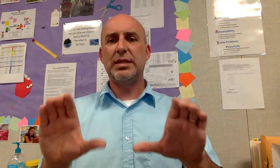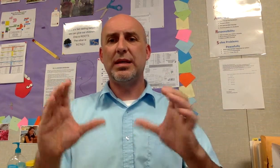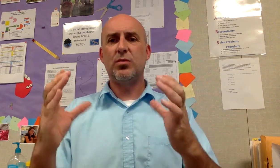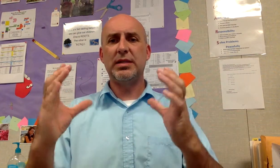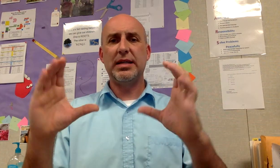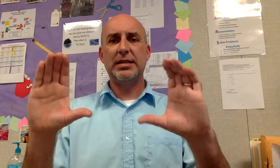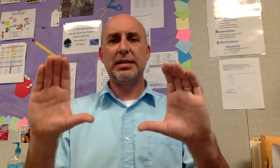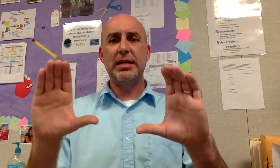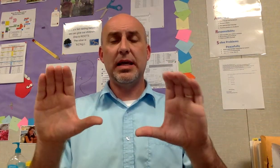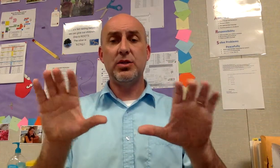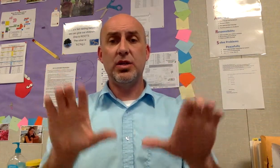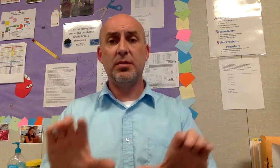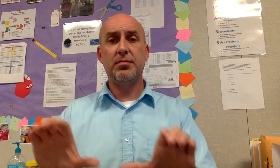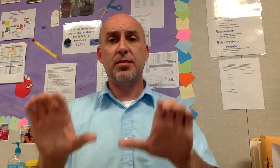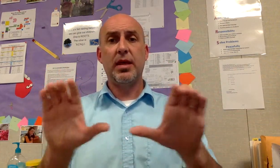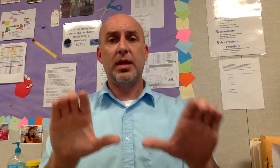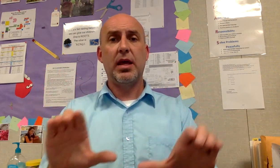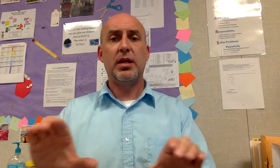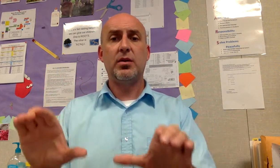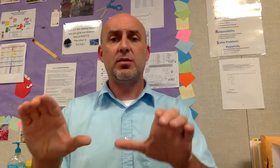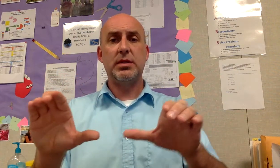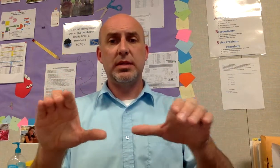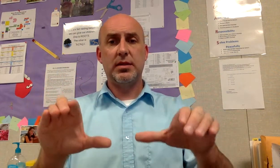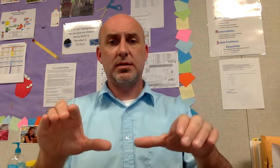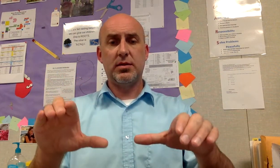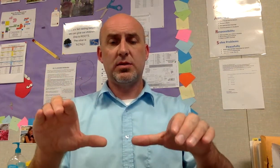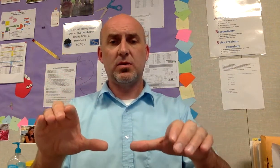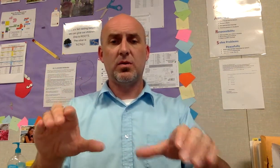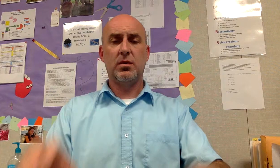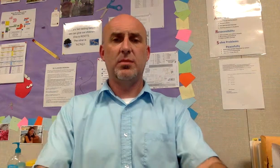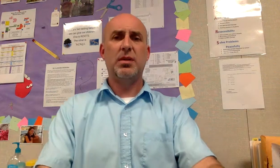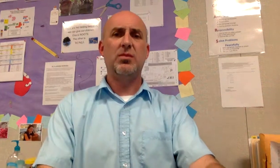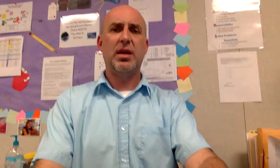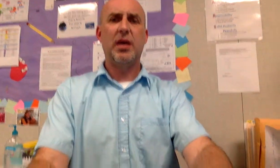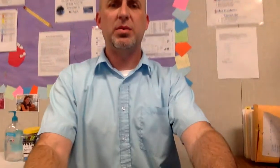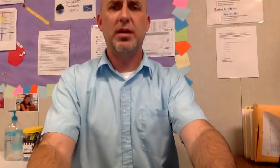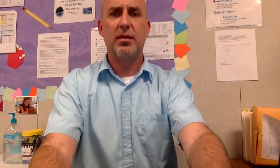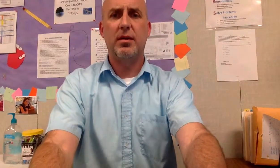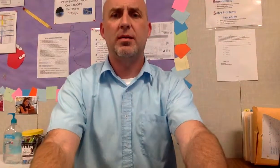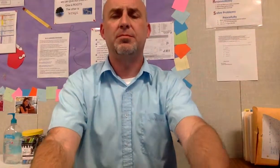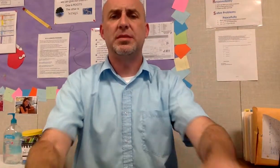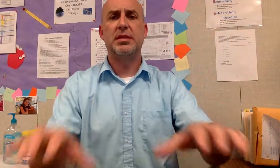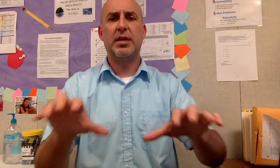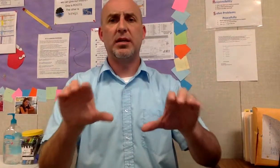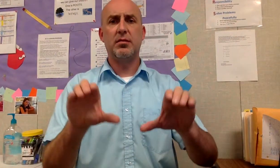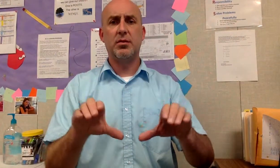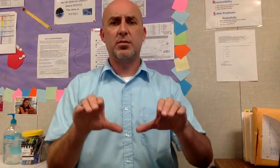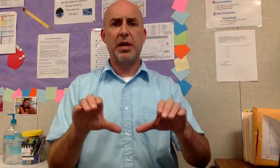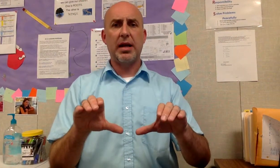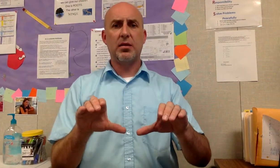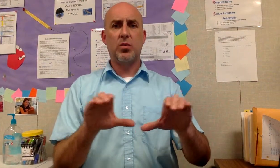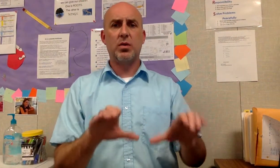like almost like a C hand shape, and it goes in a circle. I'm not really happy. Let's see if I can do it back a little more.